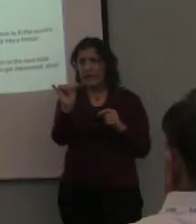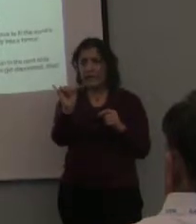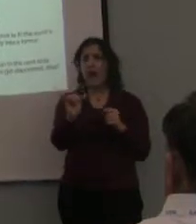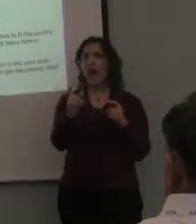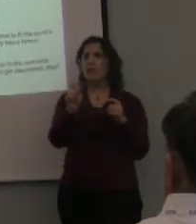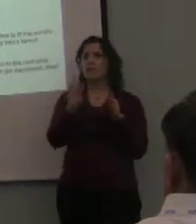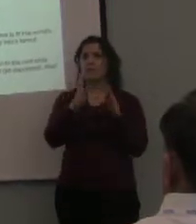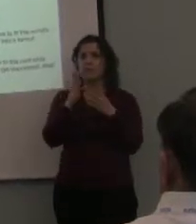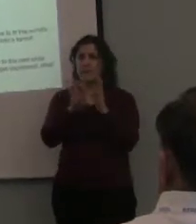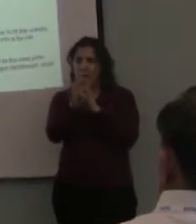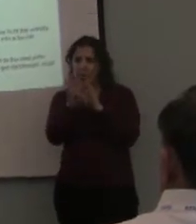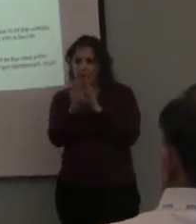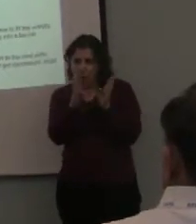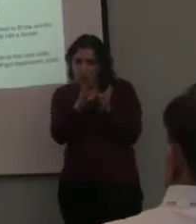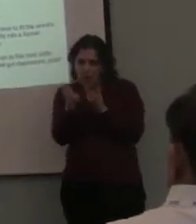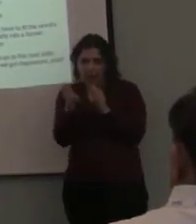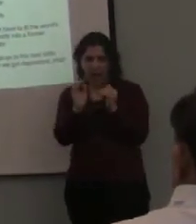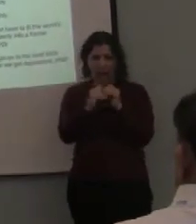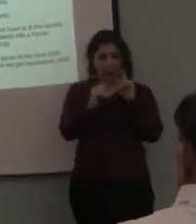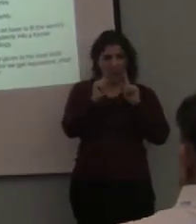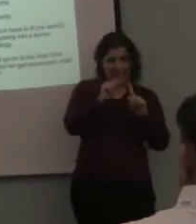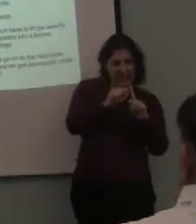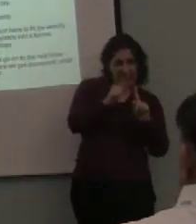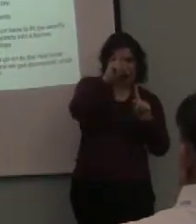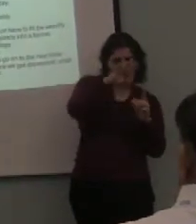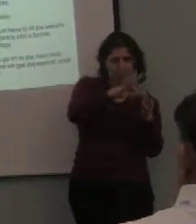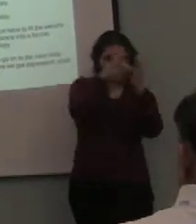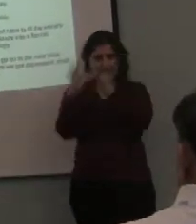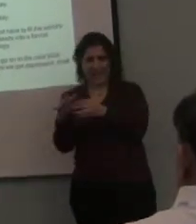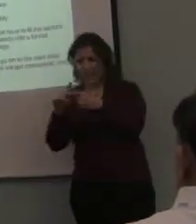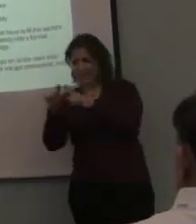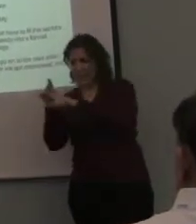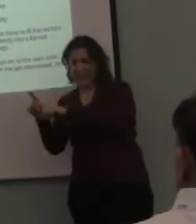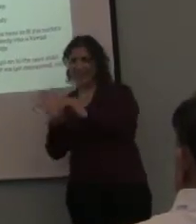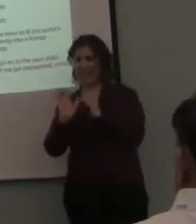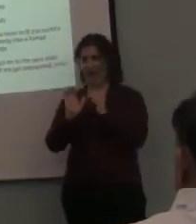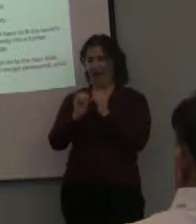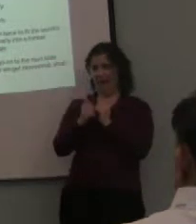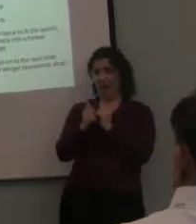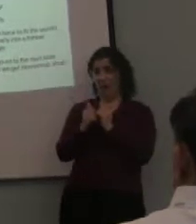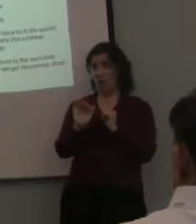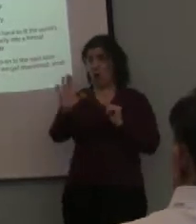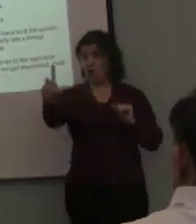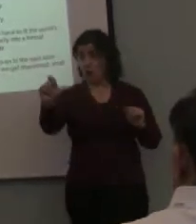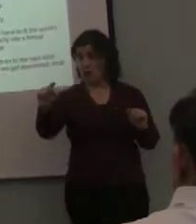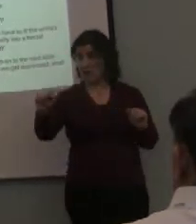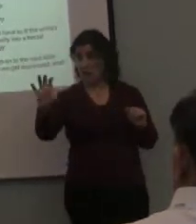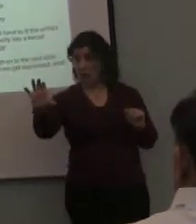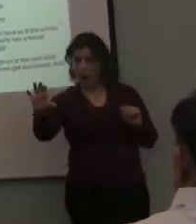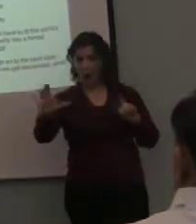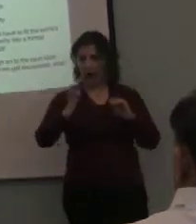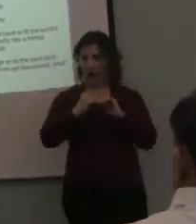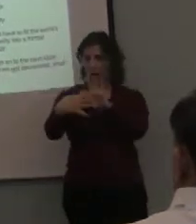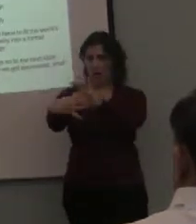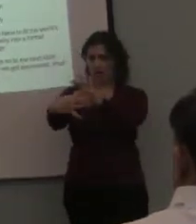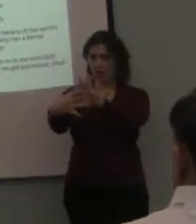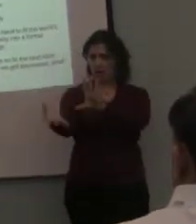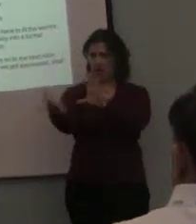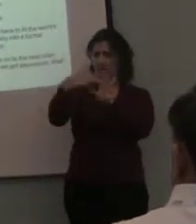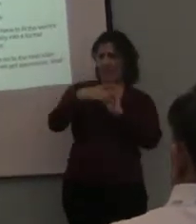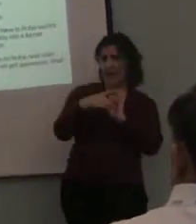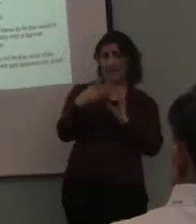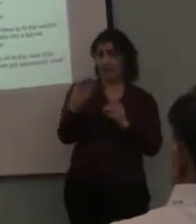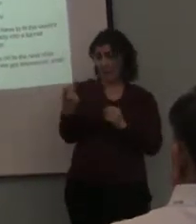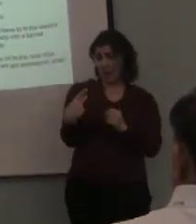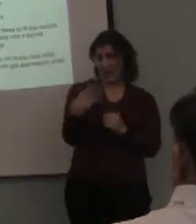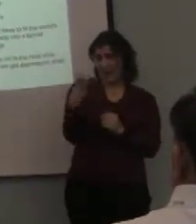a way of relating my data to your data, even though you and I may never have